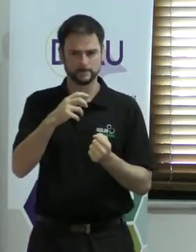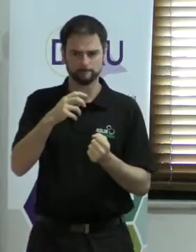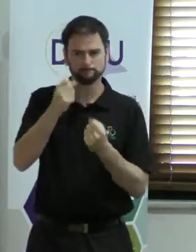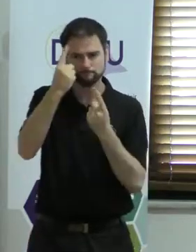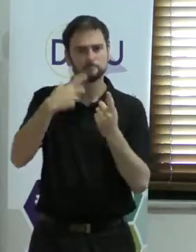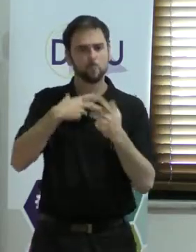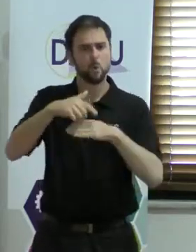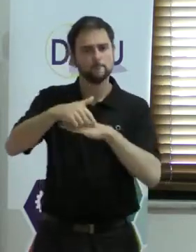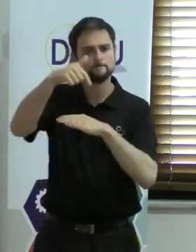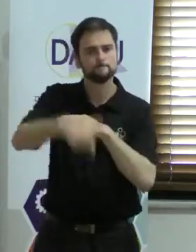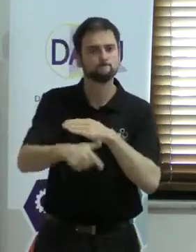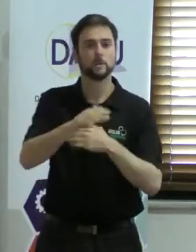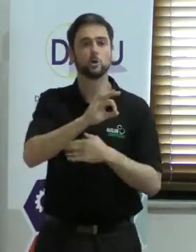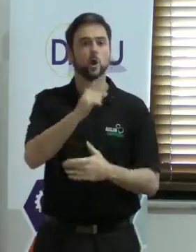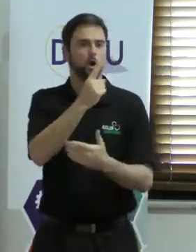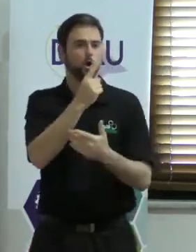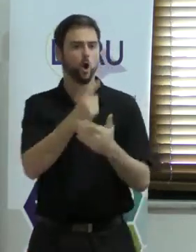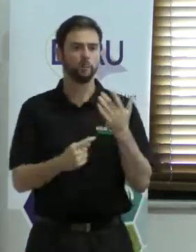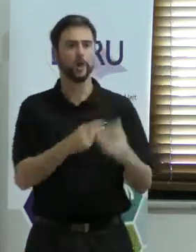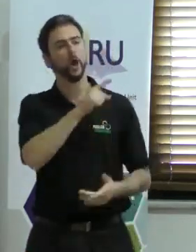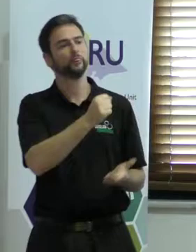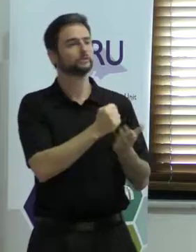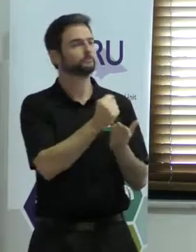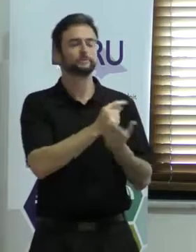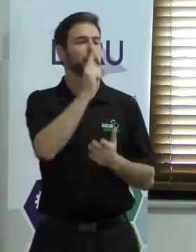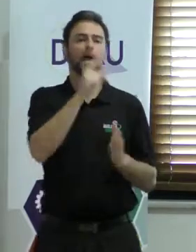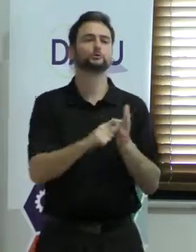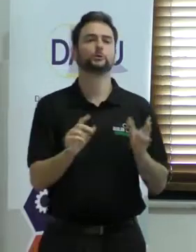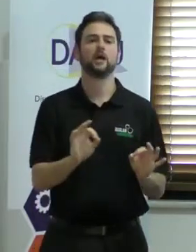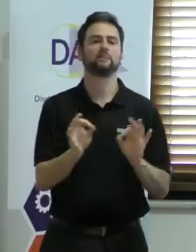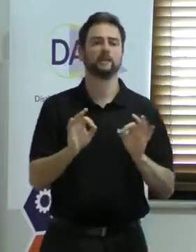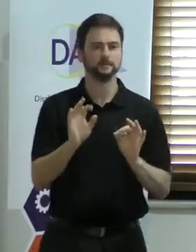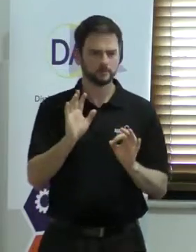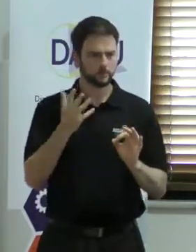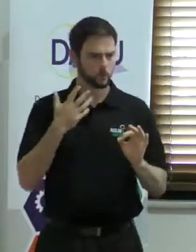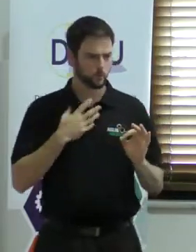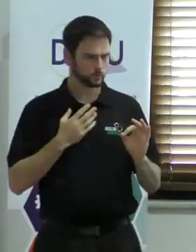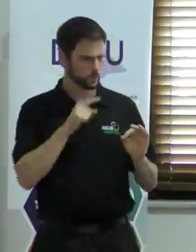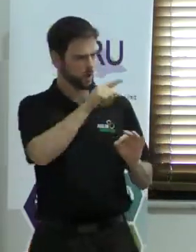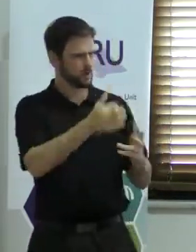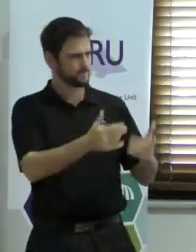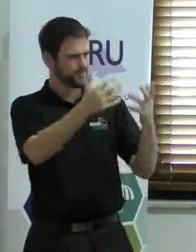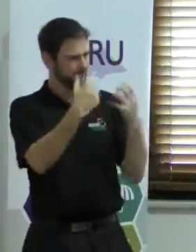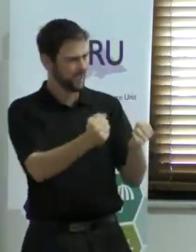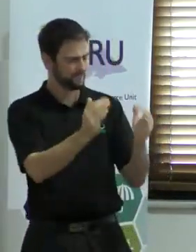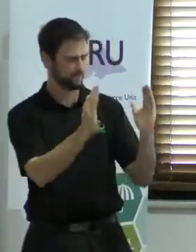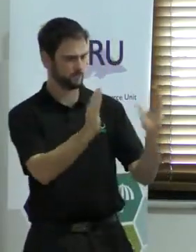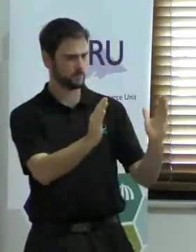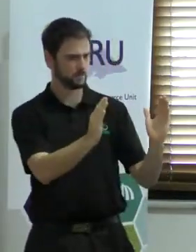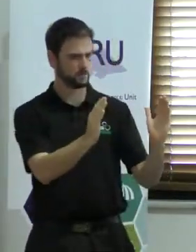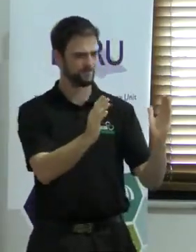deeper into the data and say, well, what are the issues that are presenting in